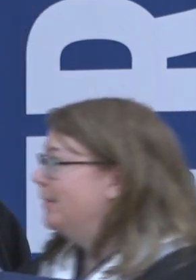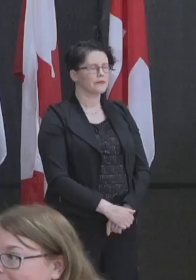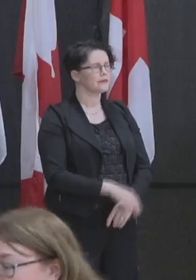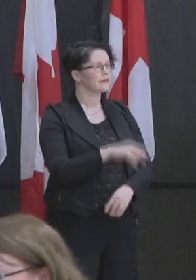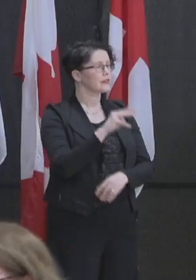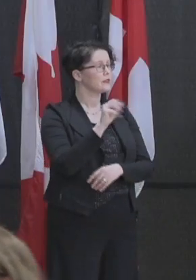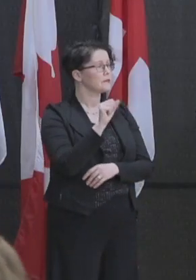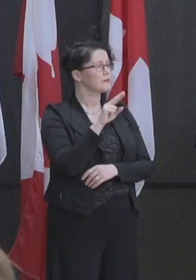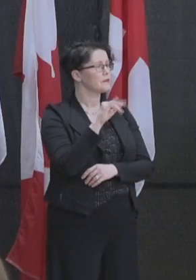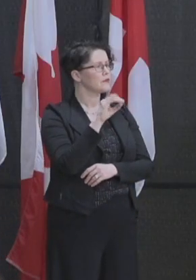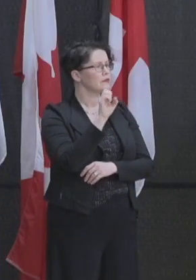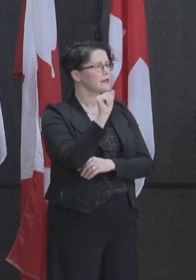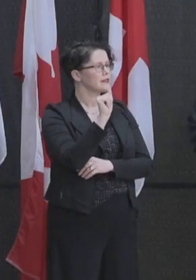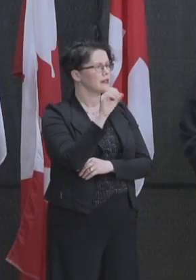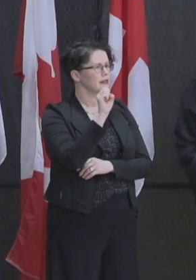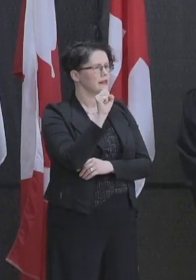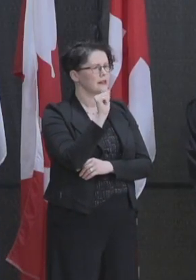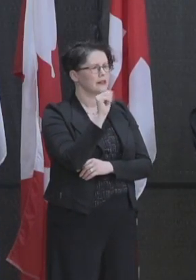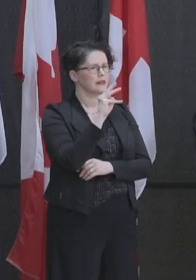Marissa Samara.